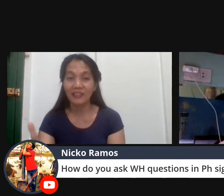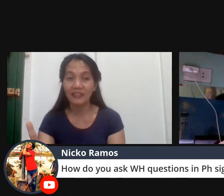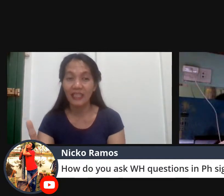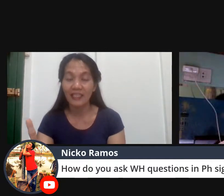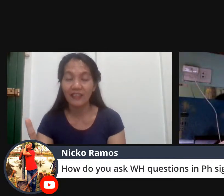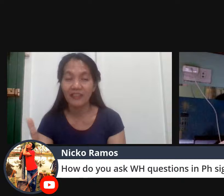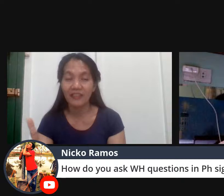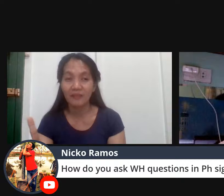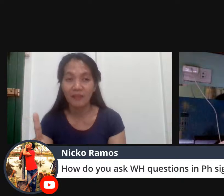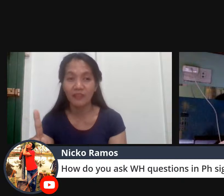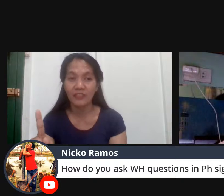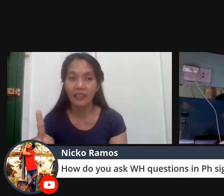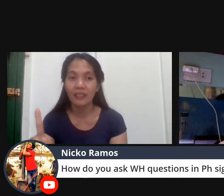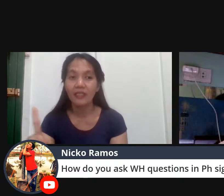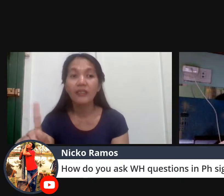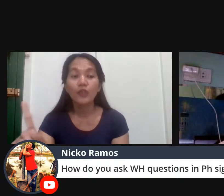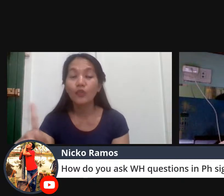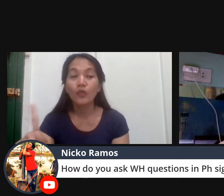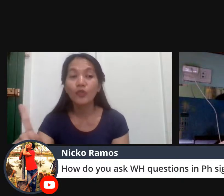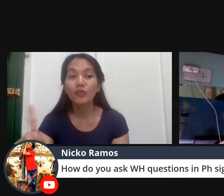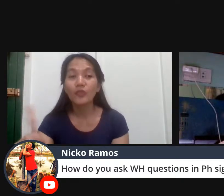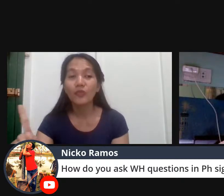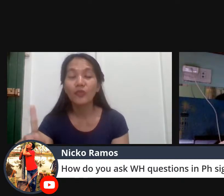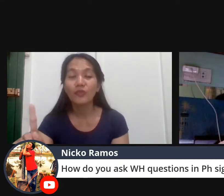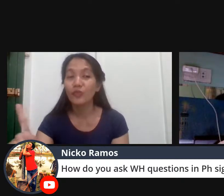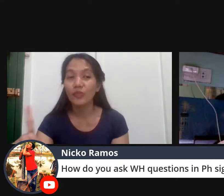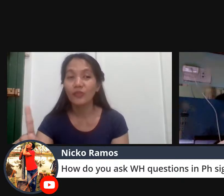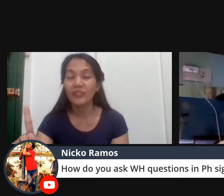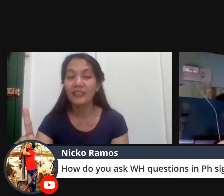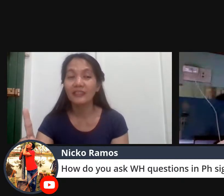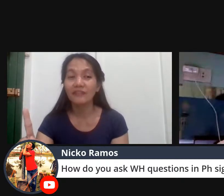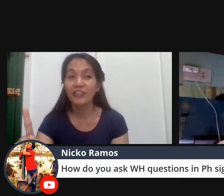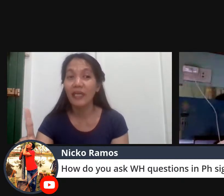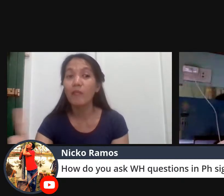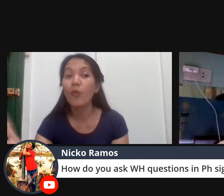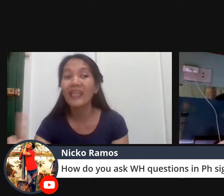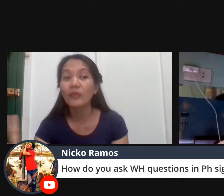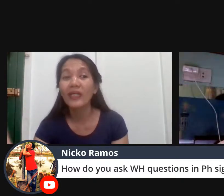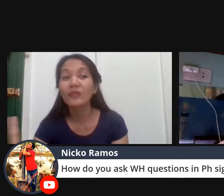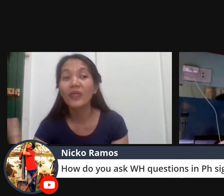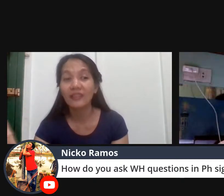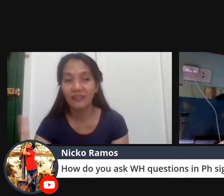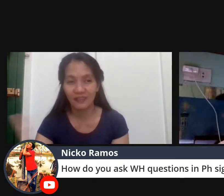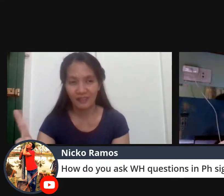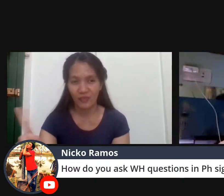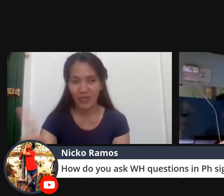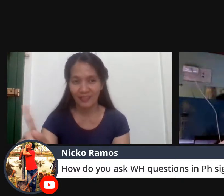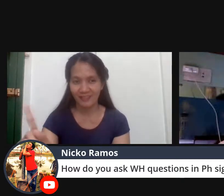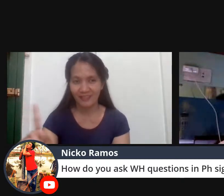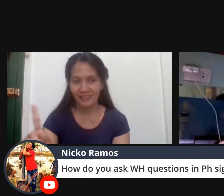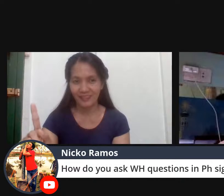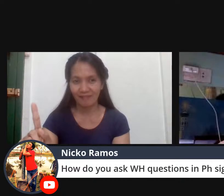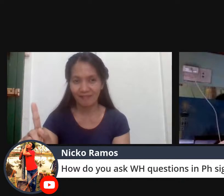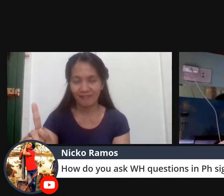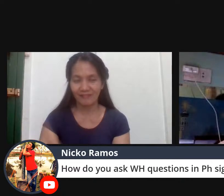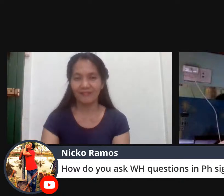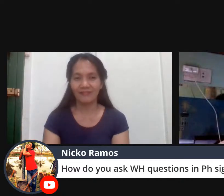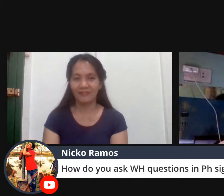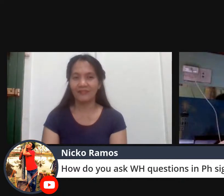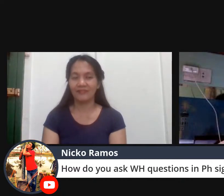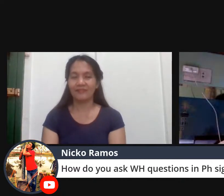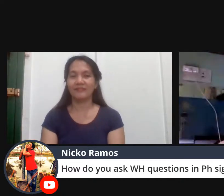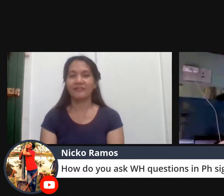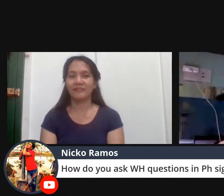What? What? Ito sa hearing people would say, no. This is for them,